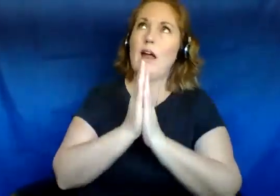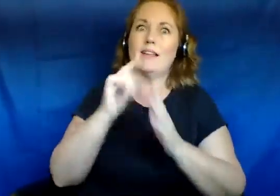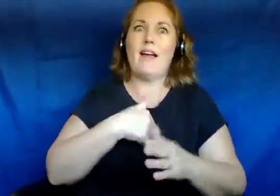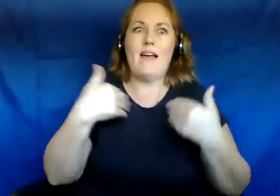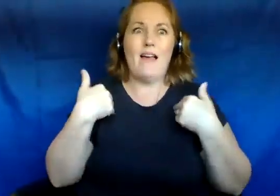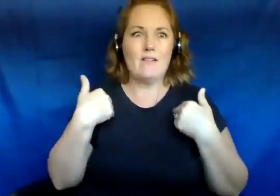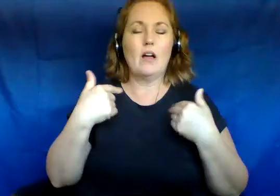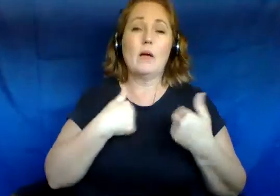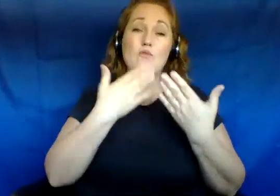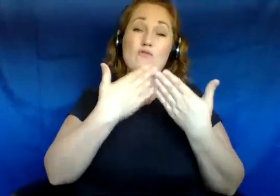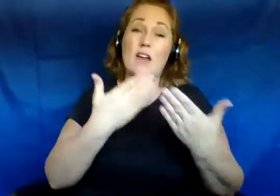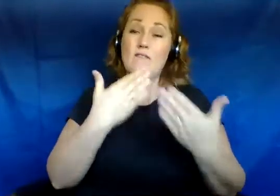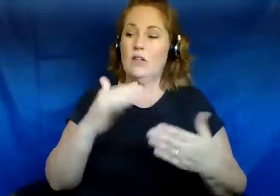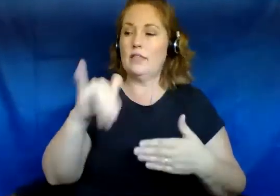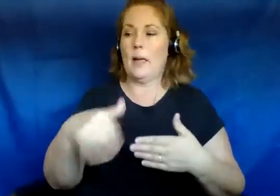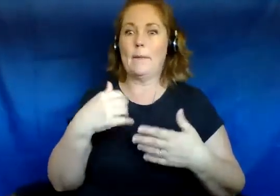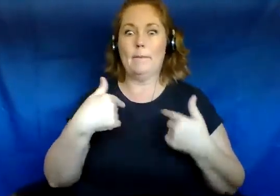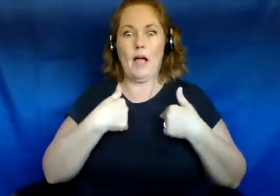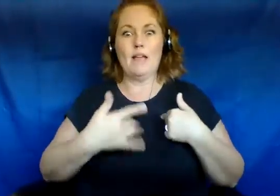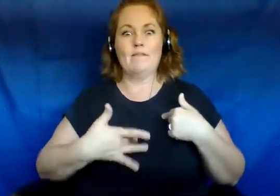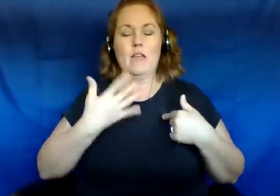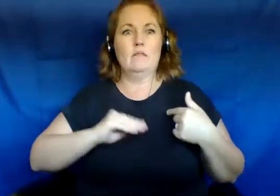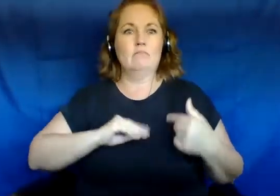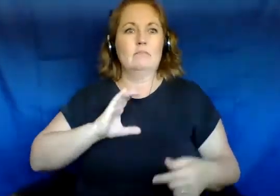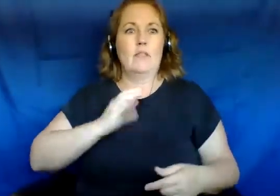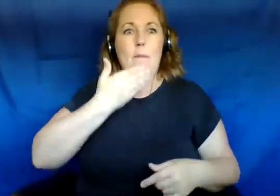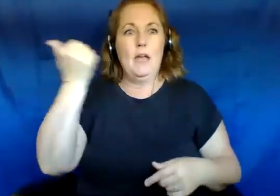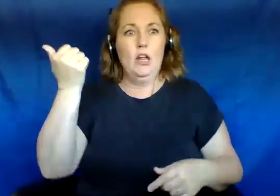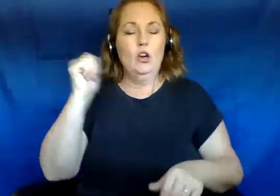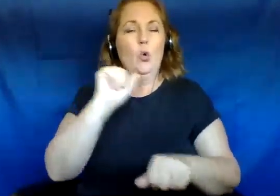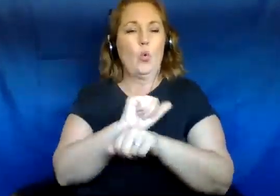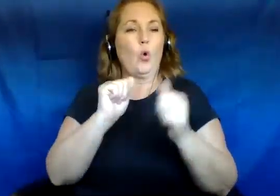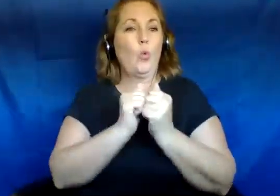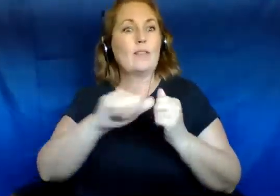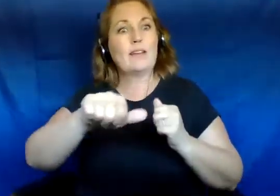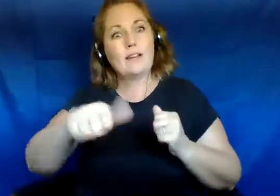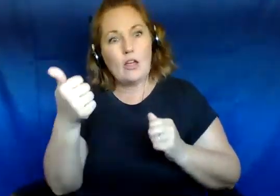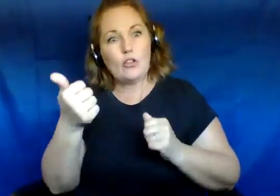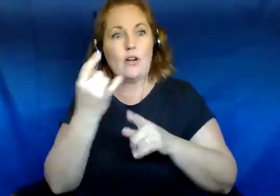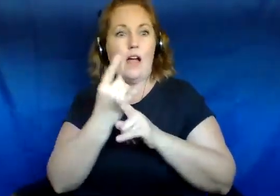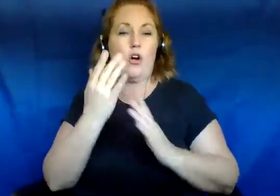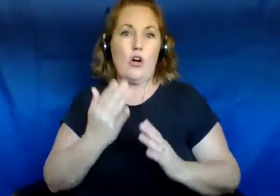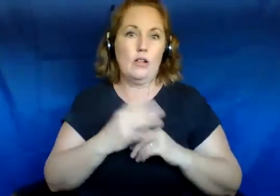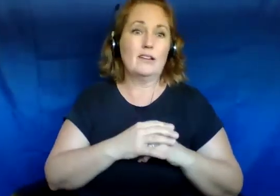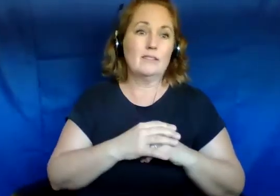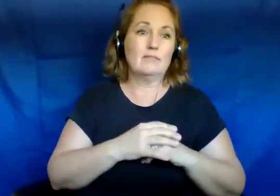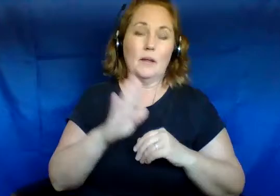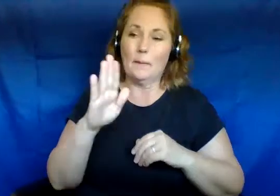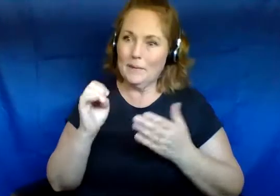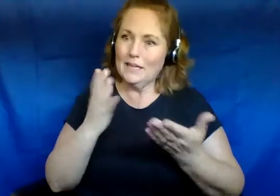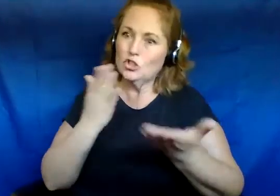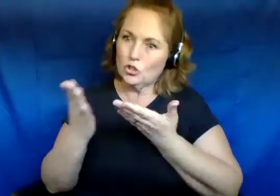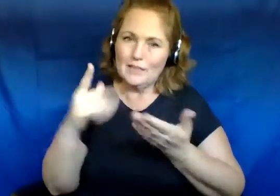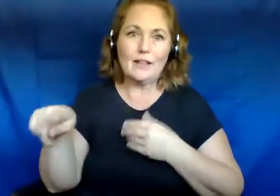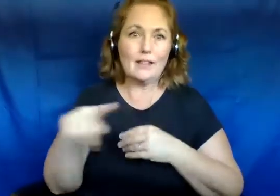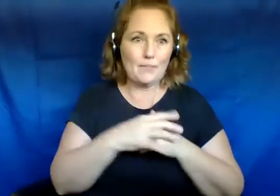am so grateful that it makes me feel better to work with another alcoholic and to be of service.